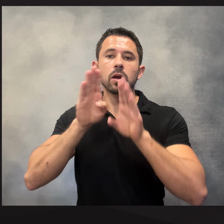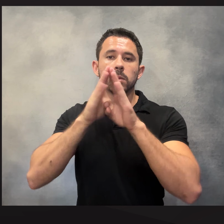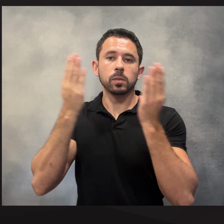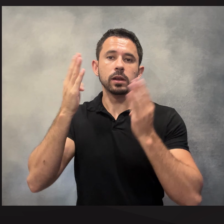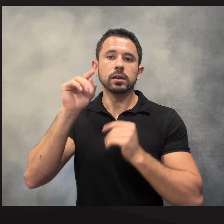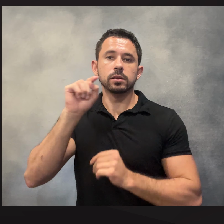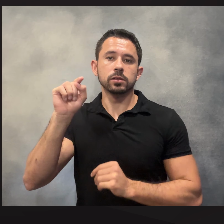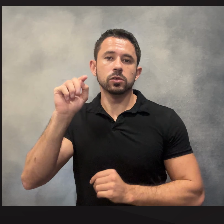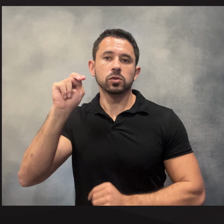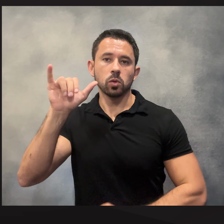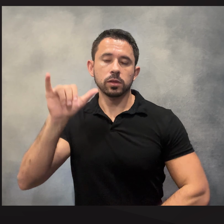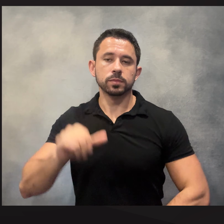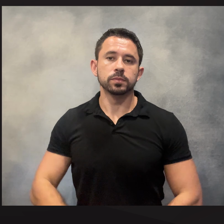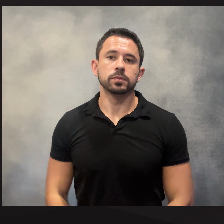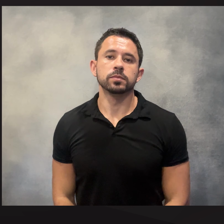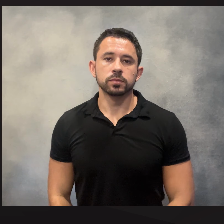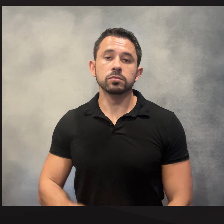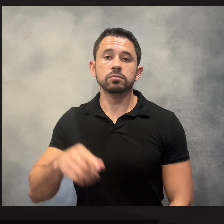www.ny.gov/programs/open-ny.